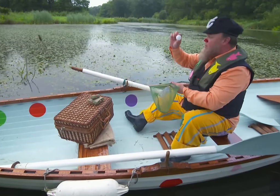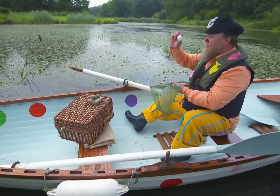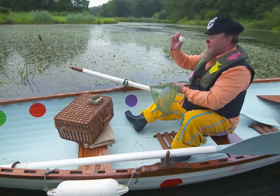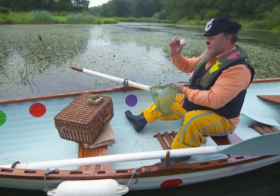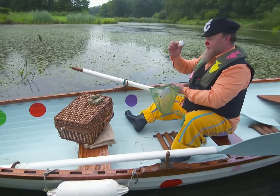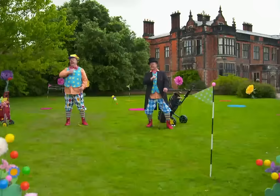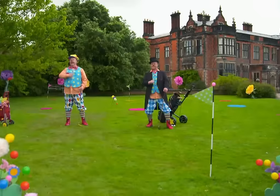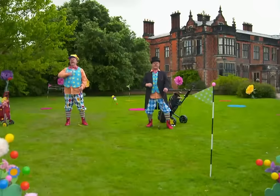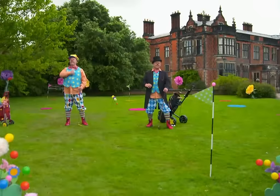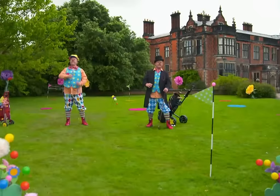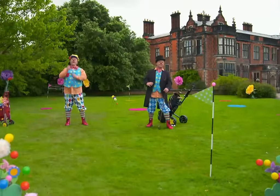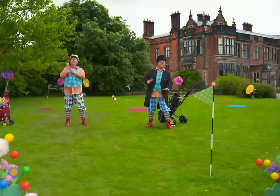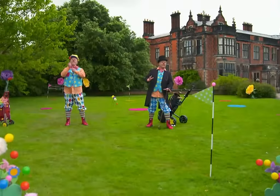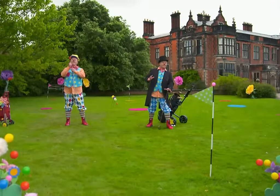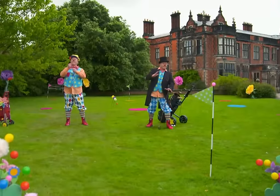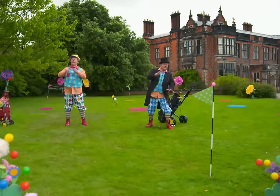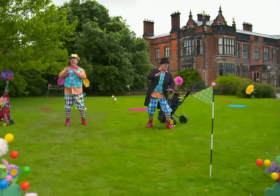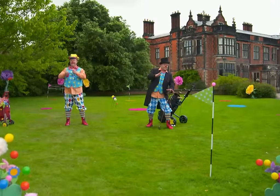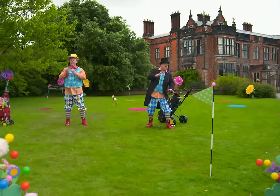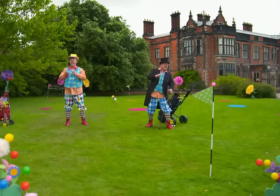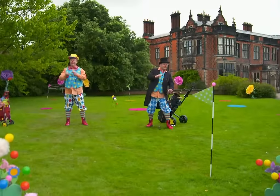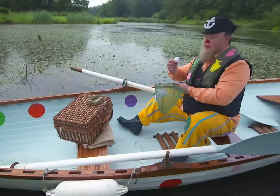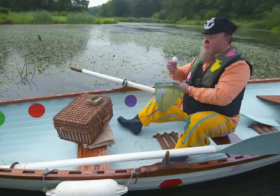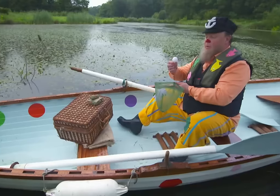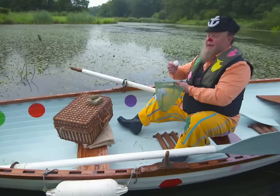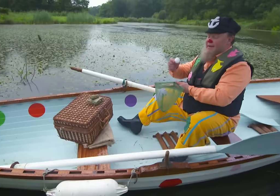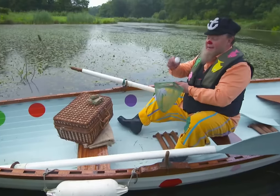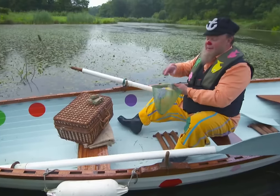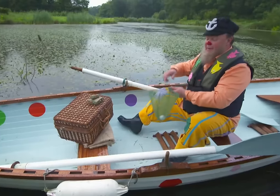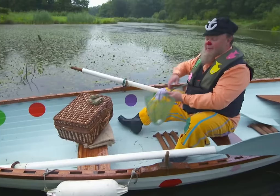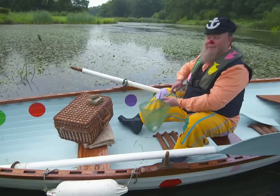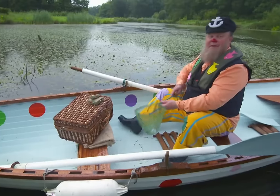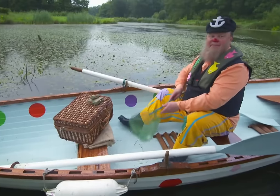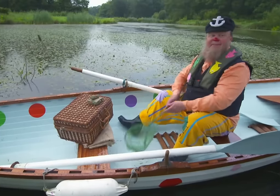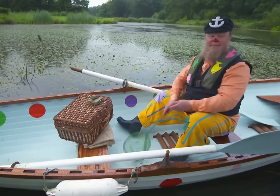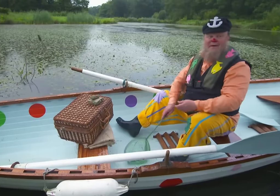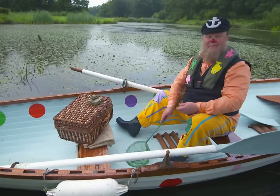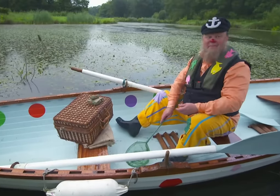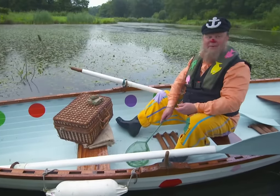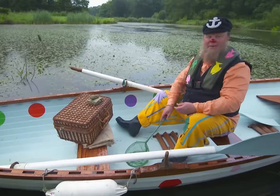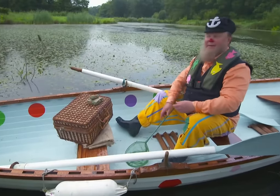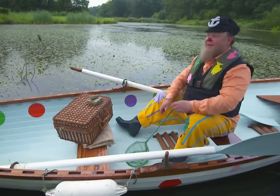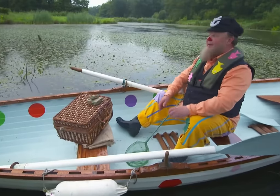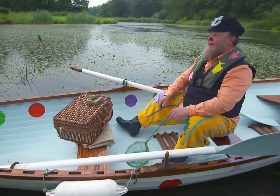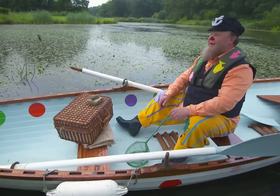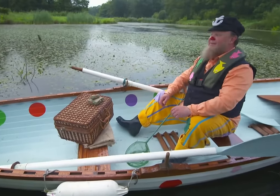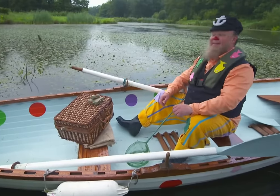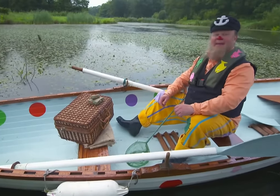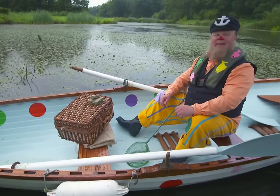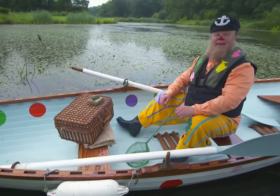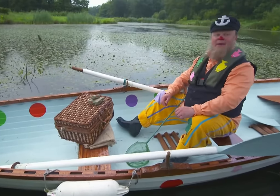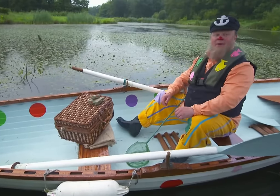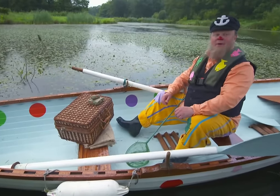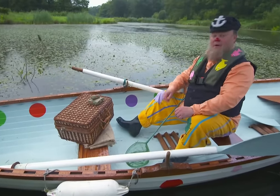ball. Sorry, Fisherman Tumble. Oh, Mr. Tumble, honestly, you're going